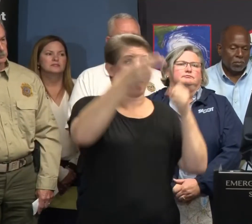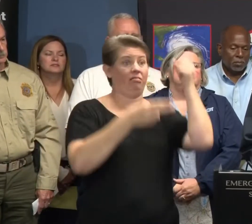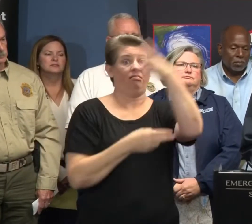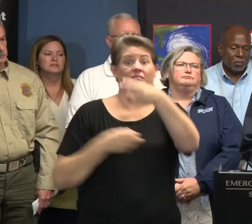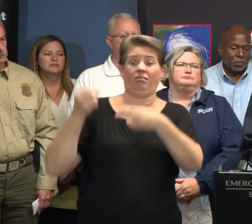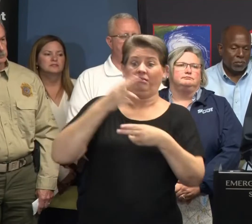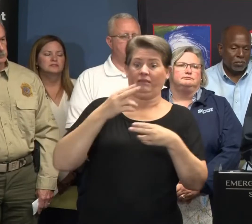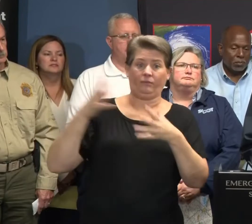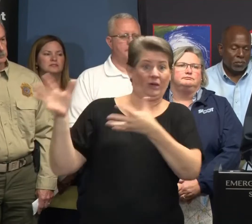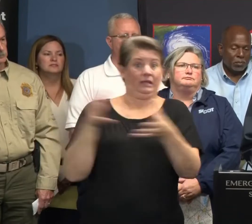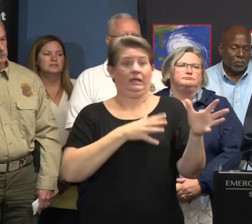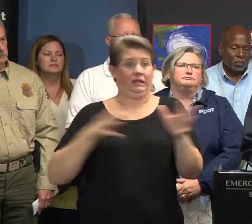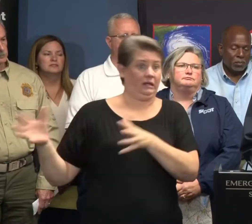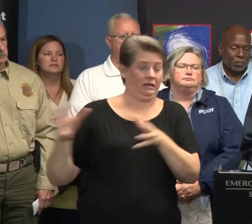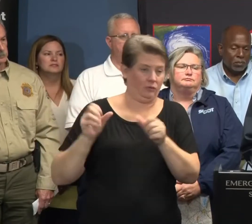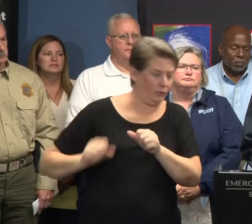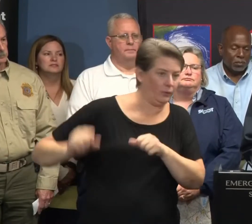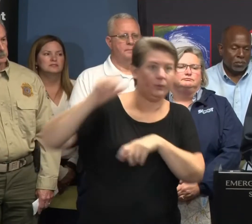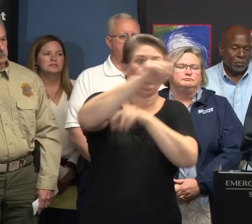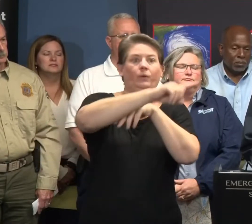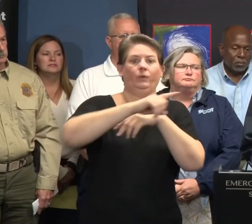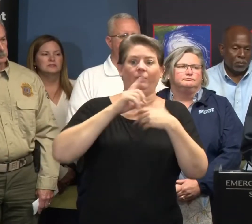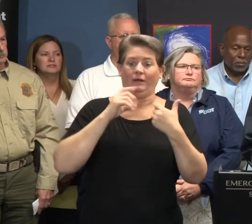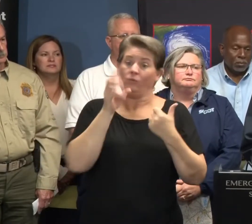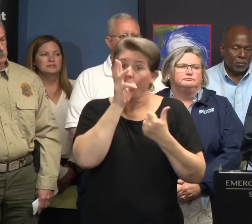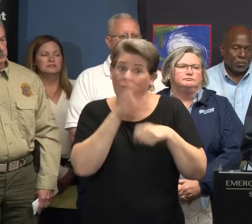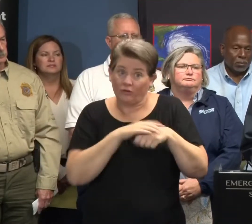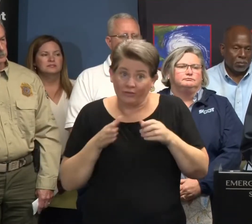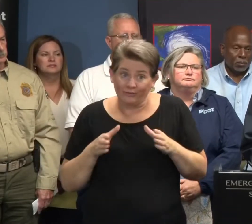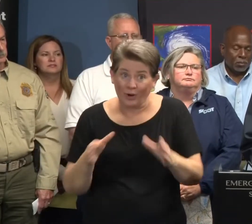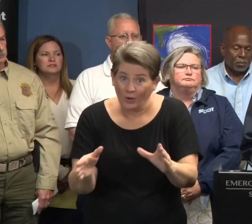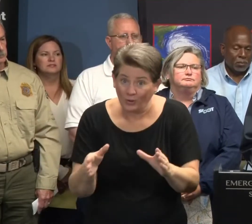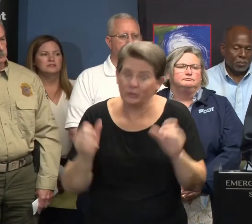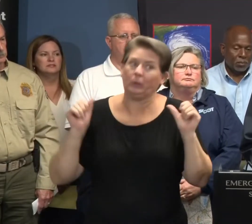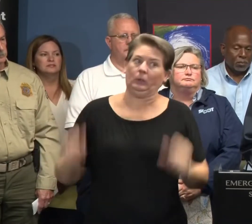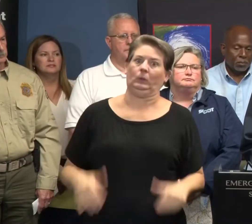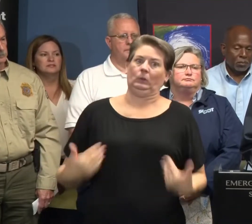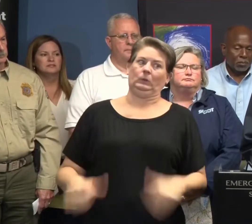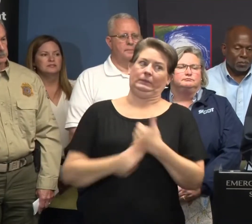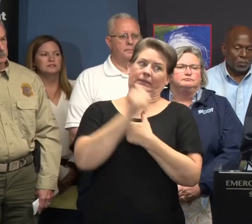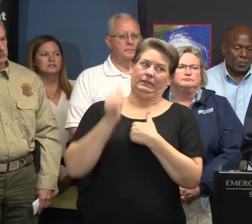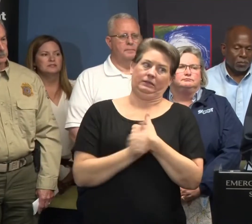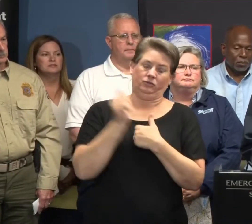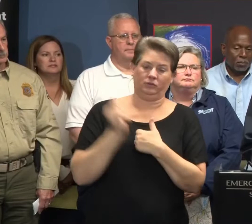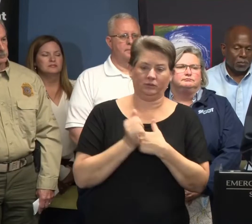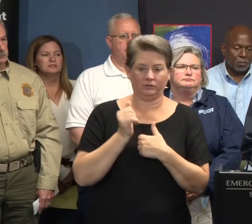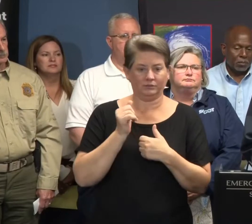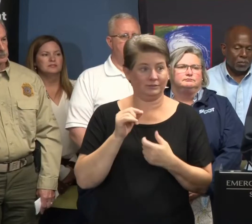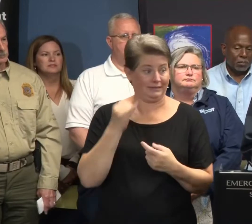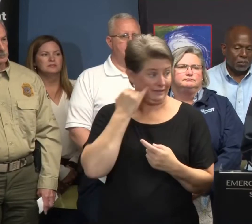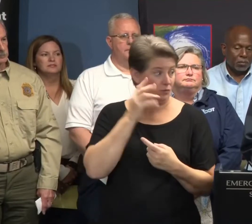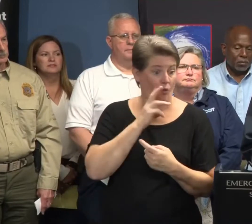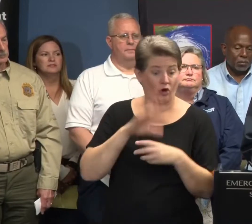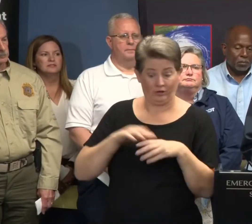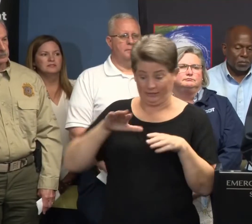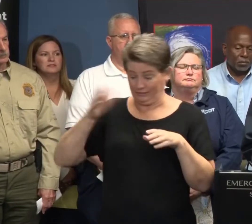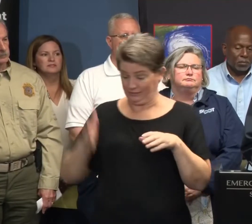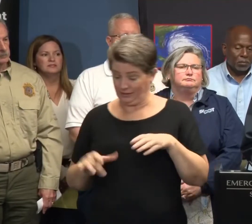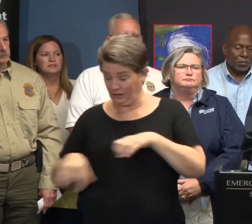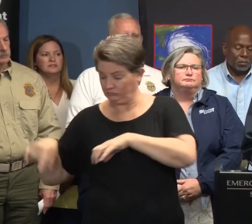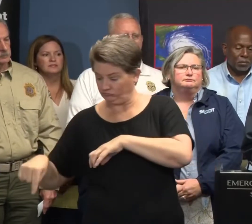by a projectile, and again, water on the roads can be very dangerous, particularly when there's water in the ditches. And so